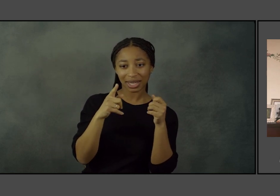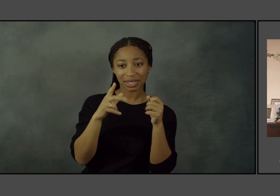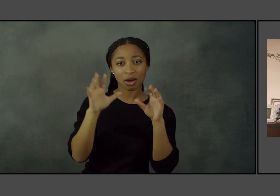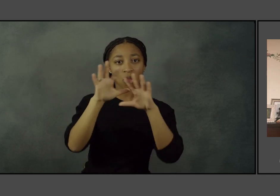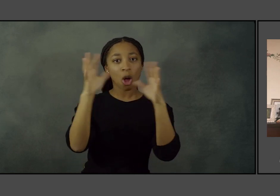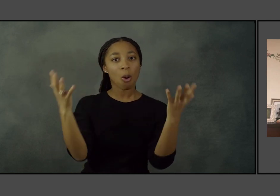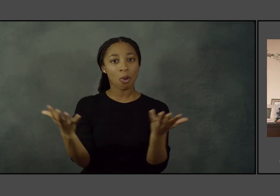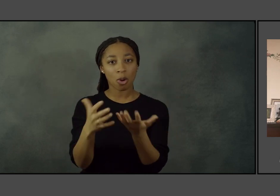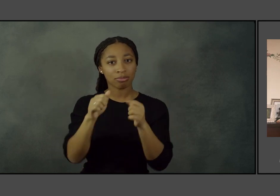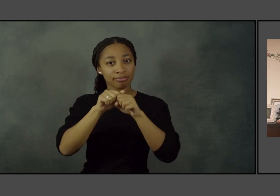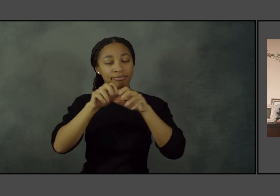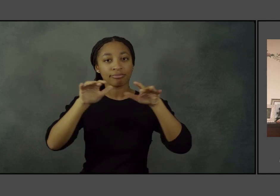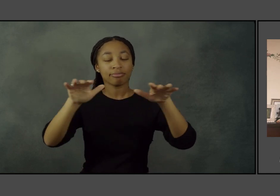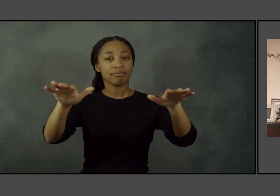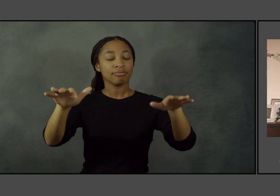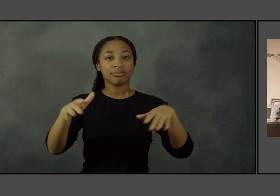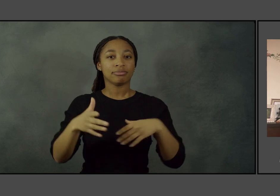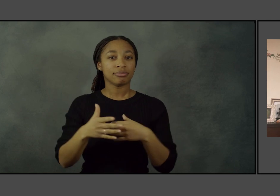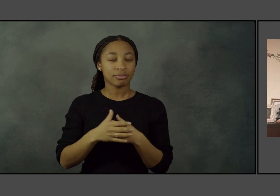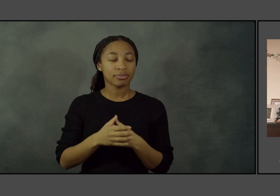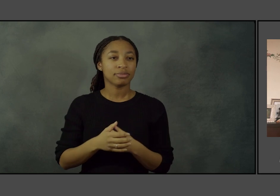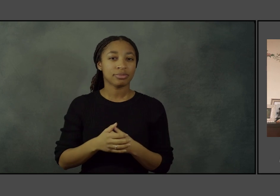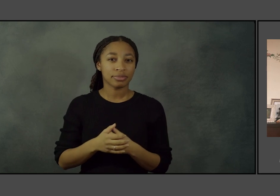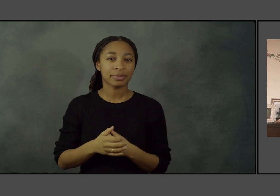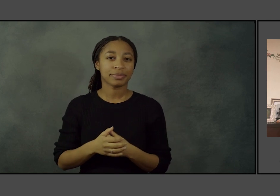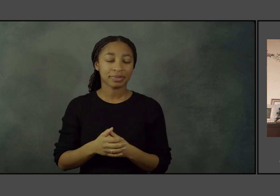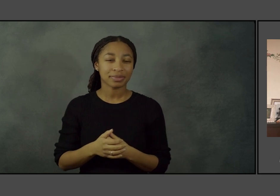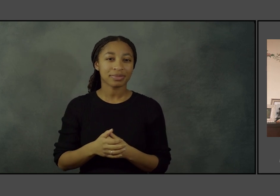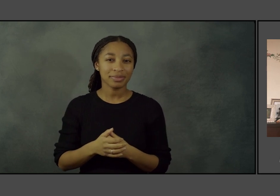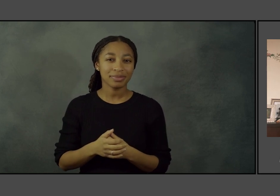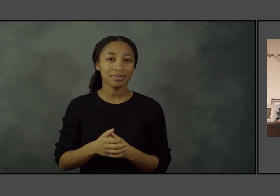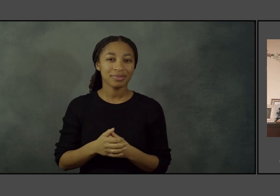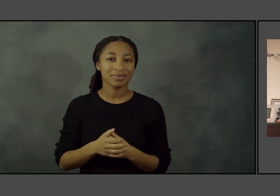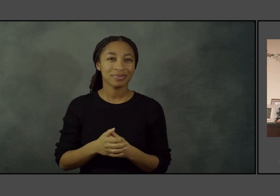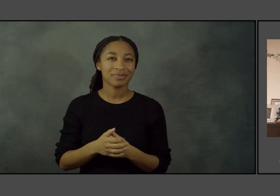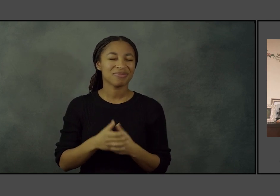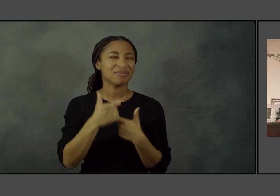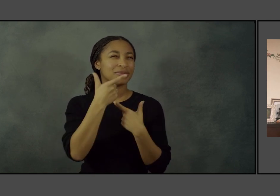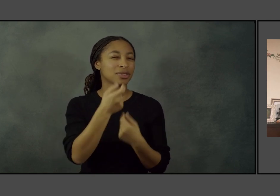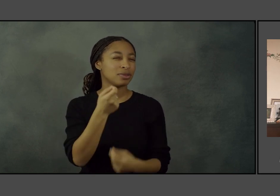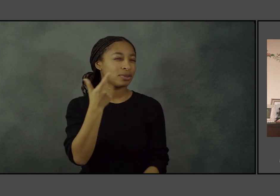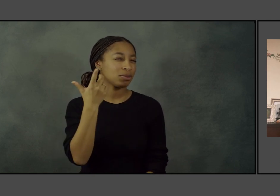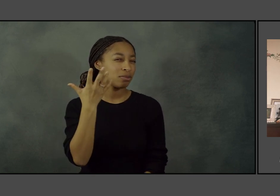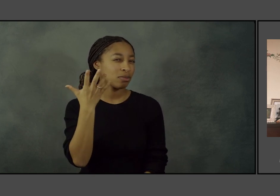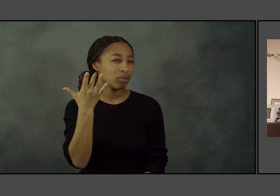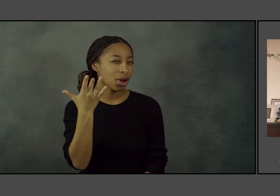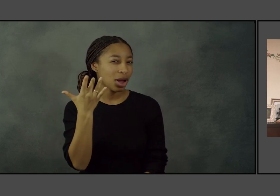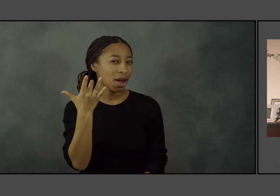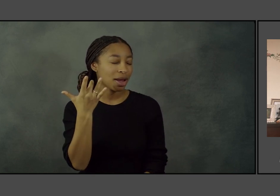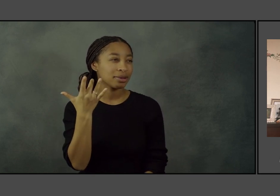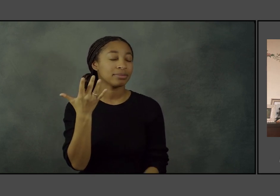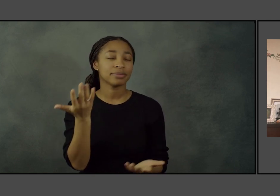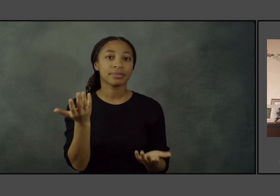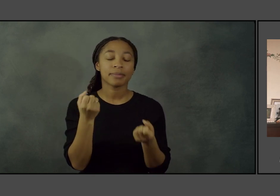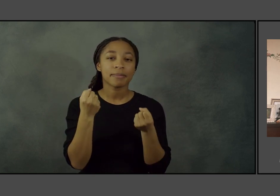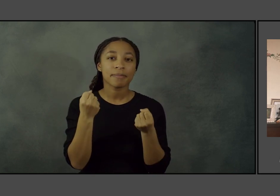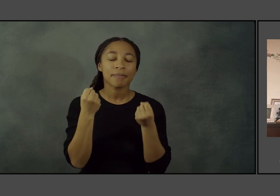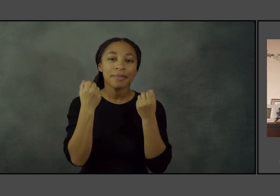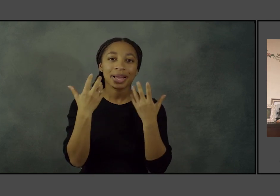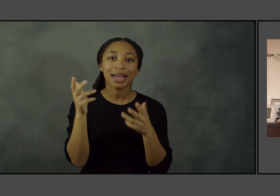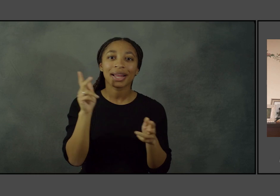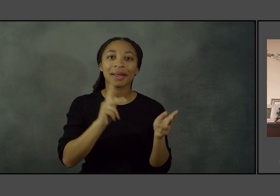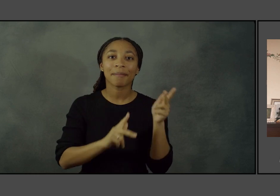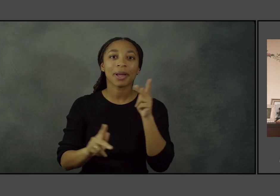And it's interesting because there's so many people that have made their living in all these